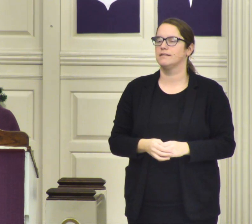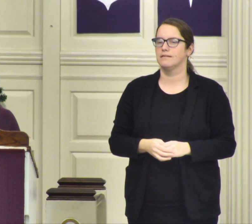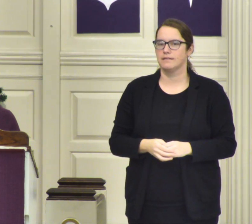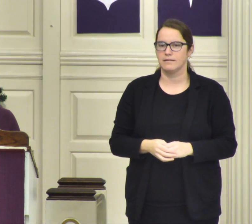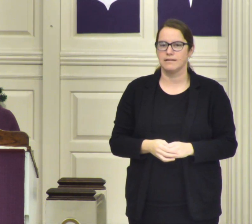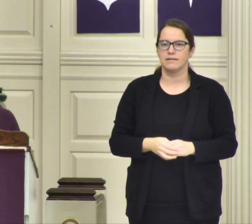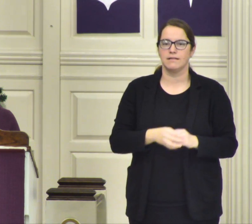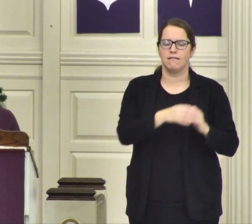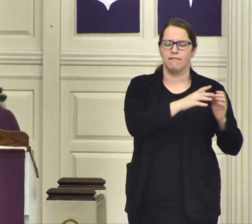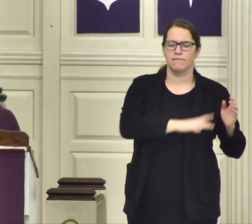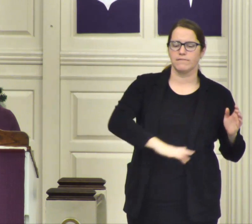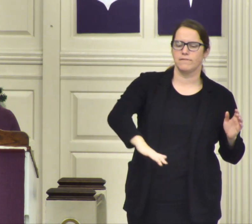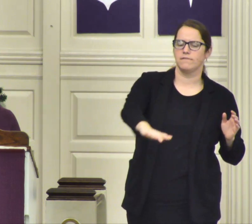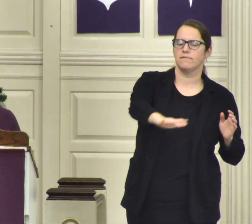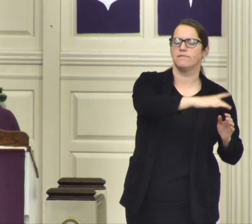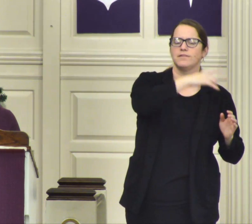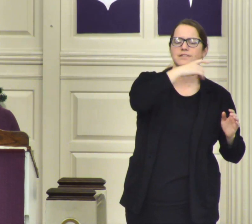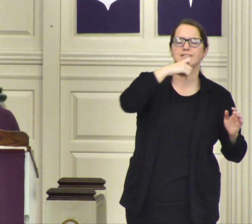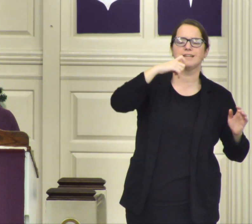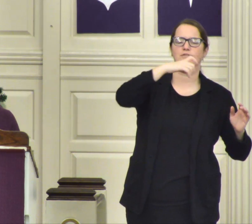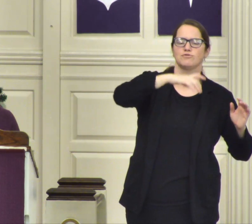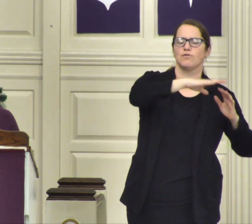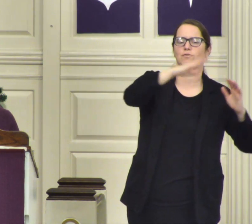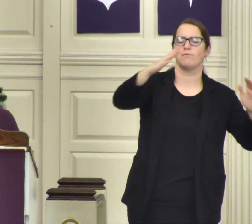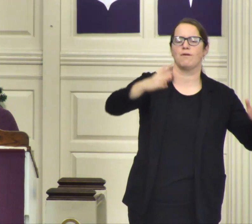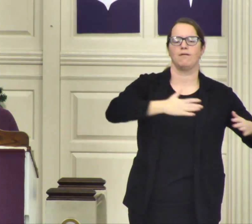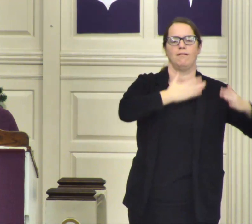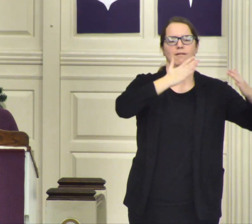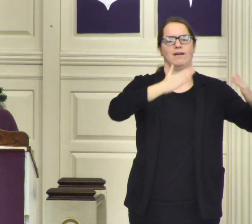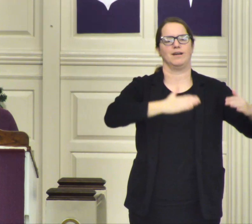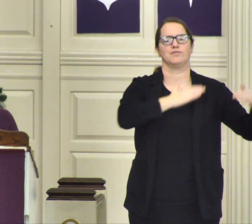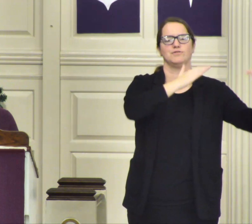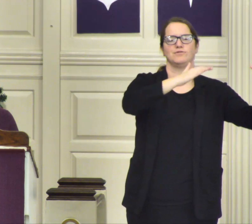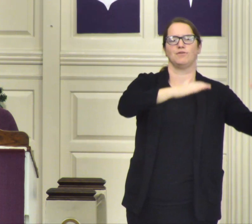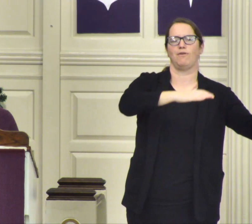exalt. The steppe will rejoice and bloom.